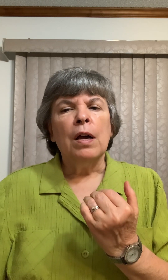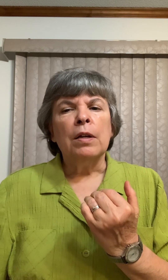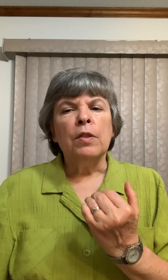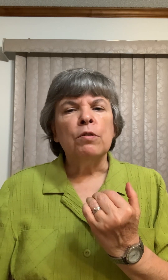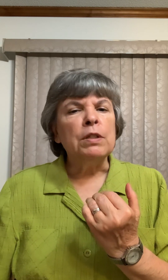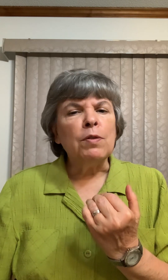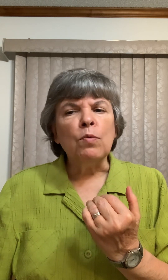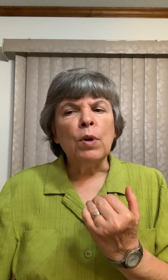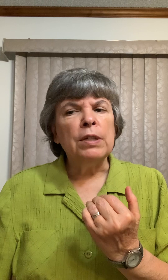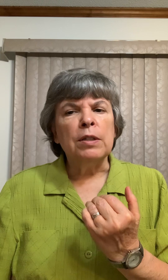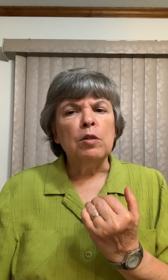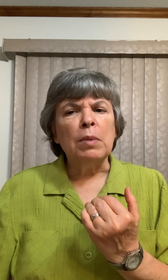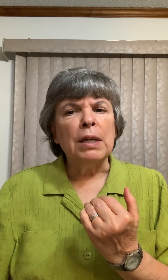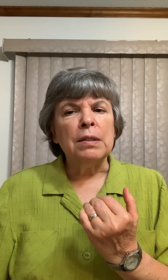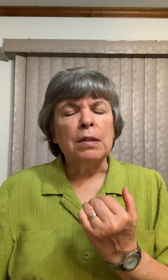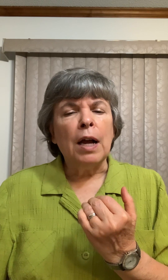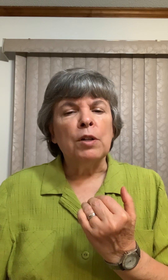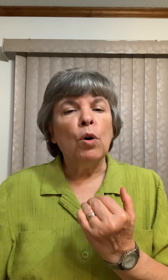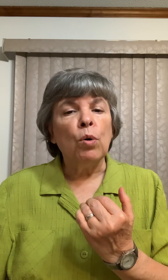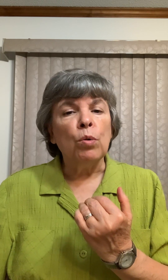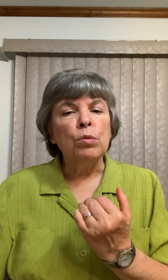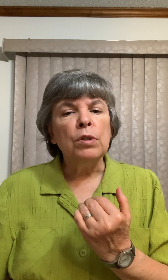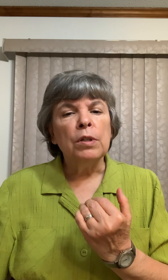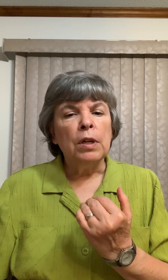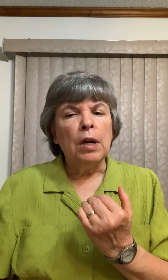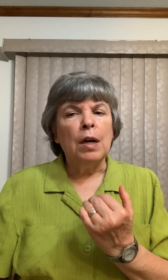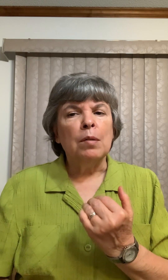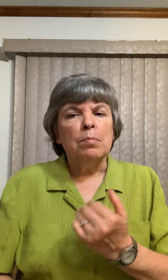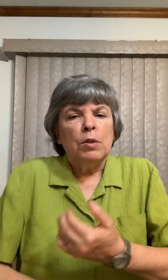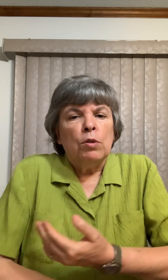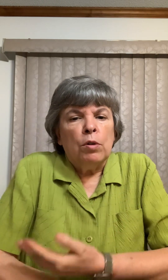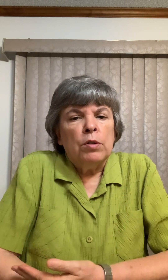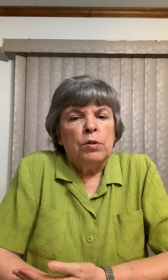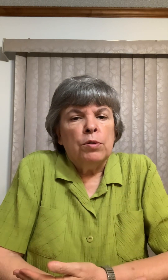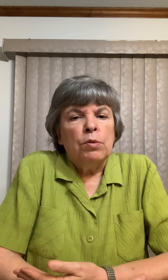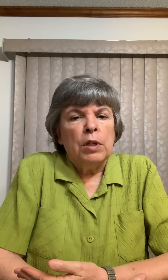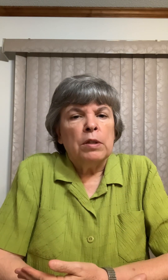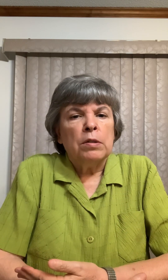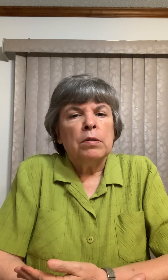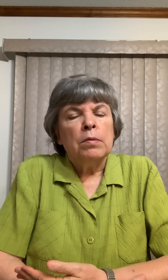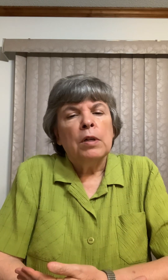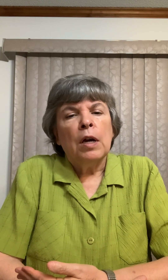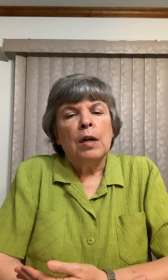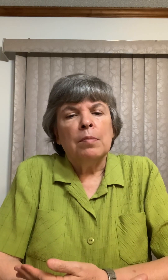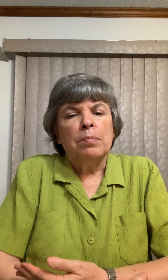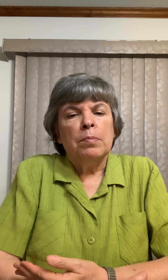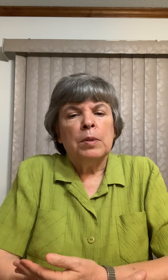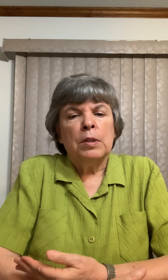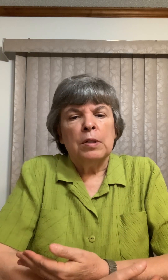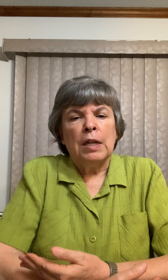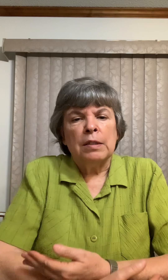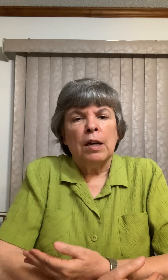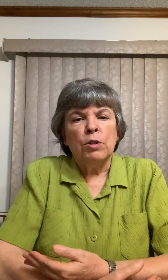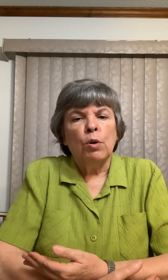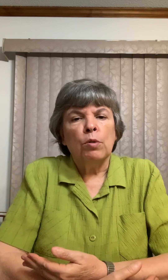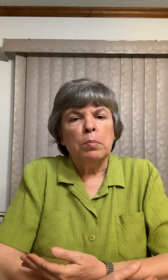There are different ways that you might sign hold. You could do this, since that's how you hold a